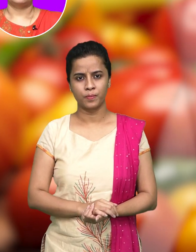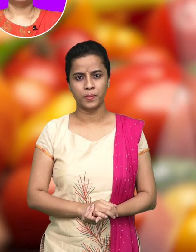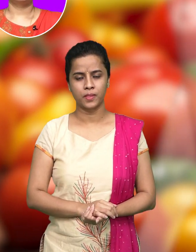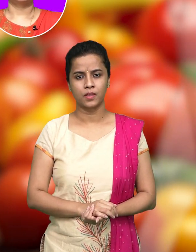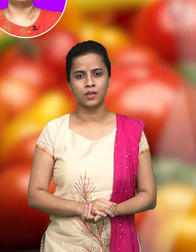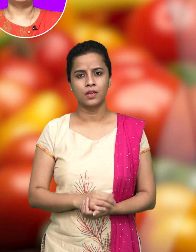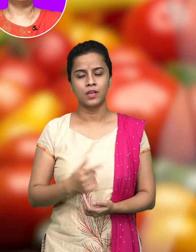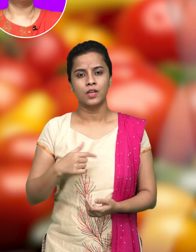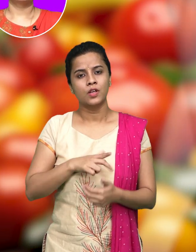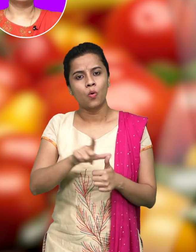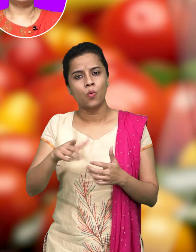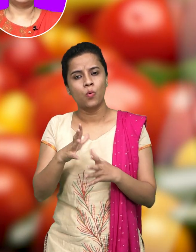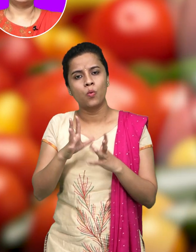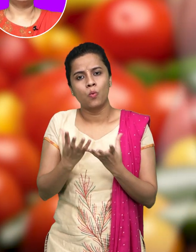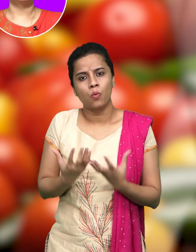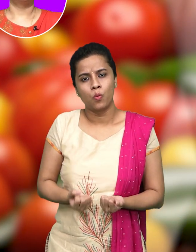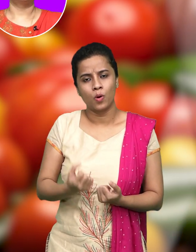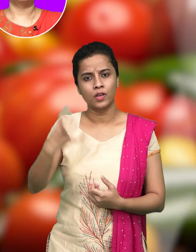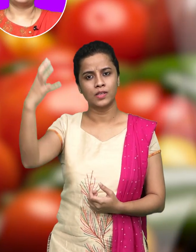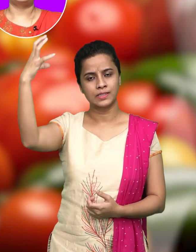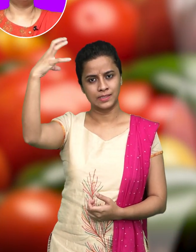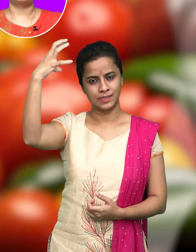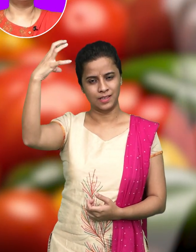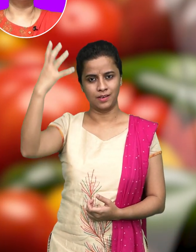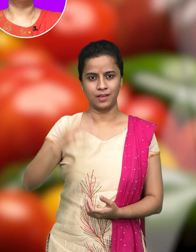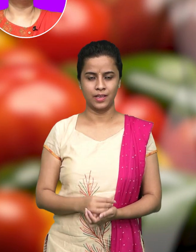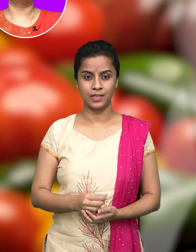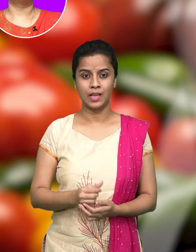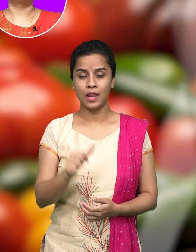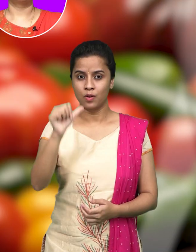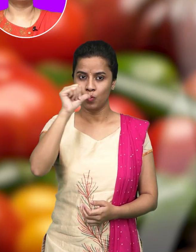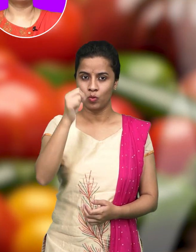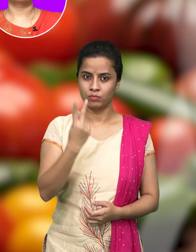They are also require sunlight and water.